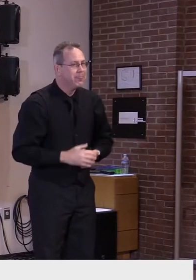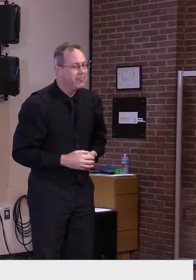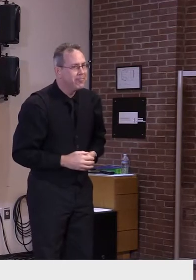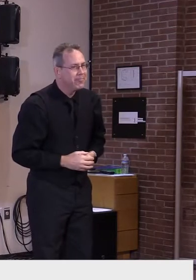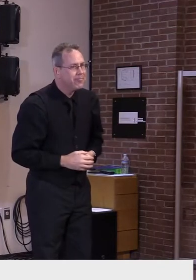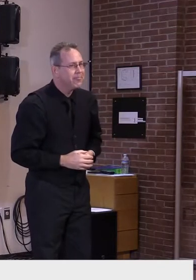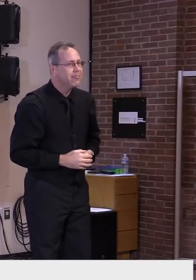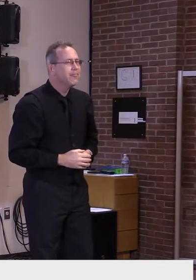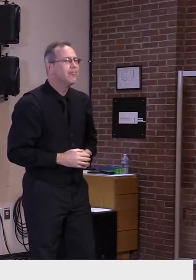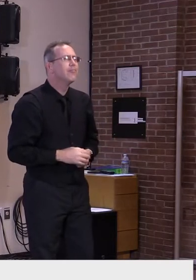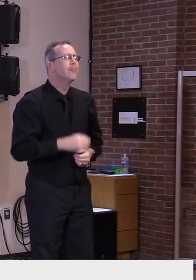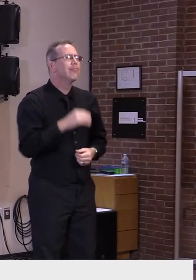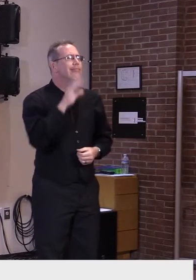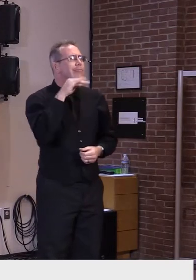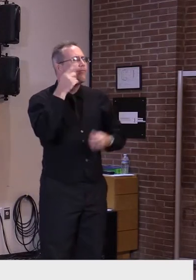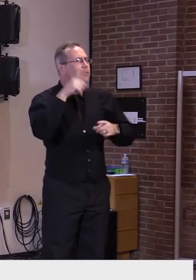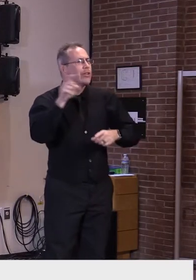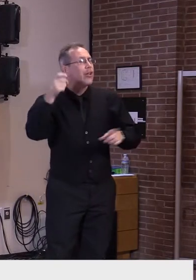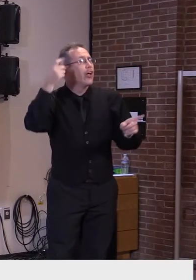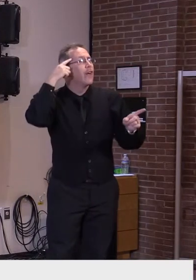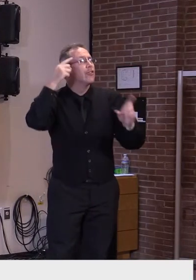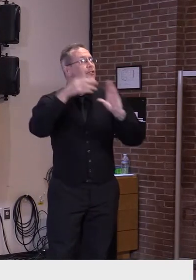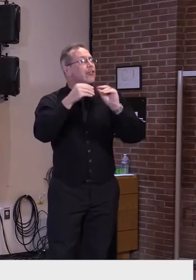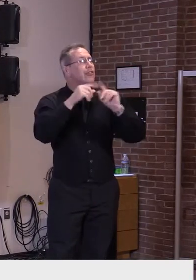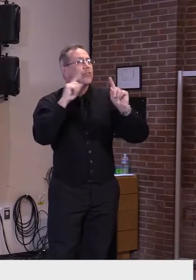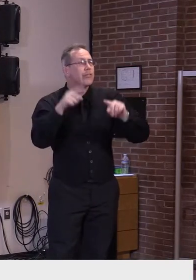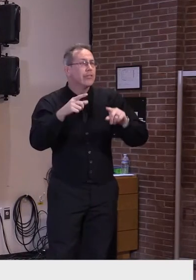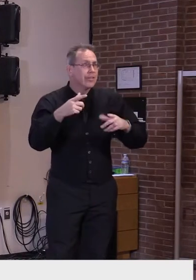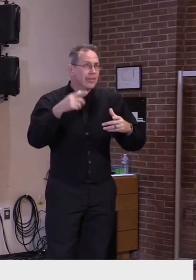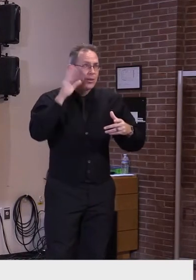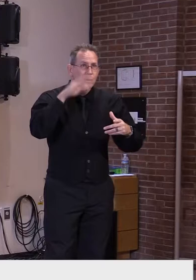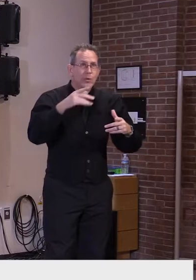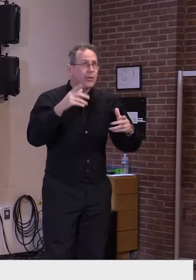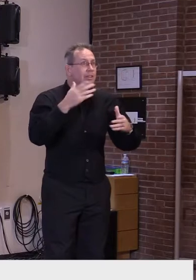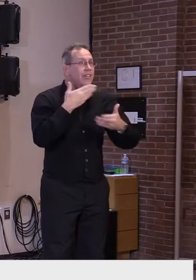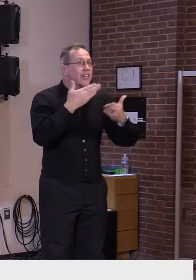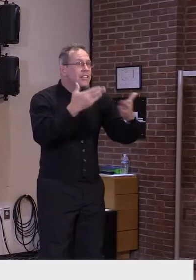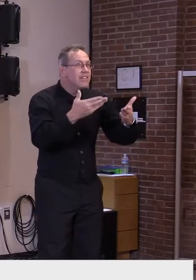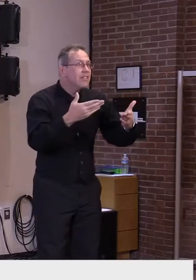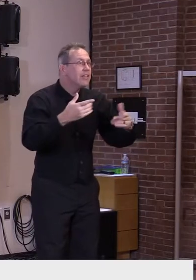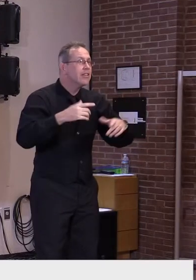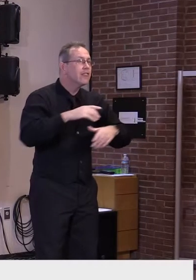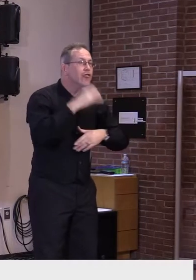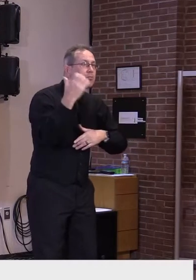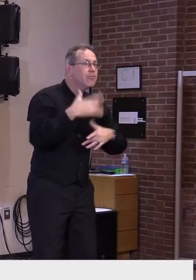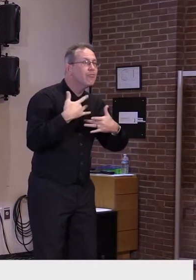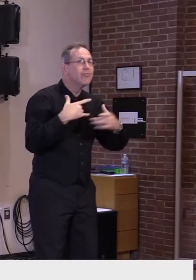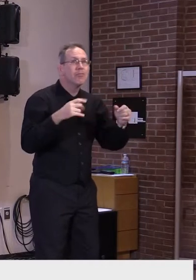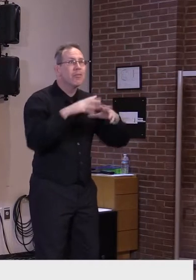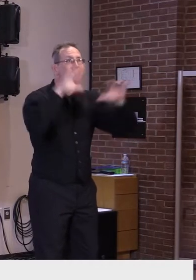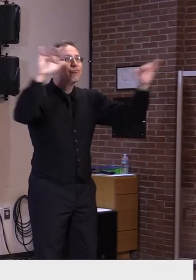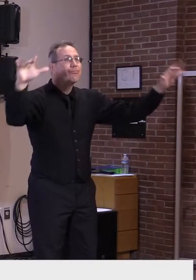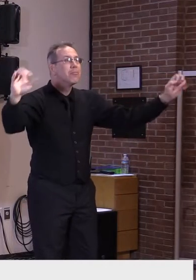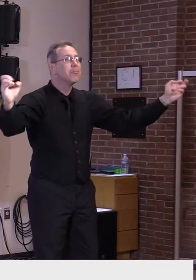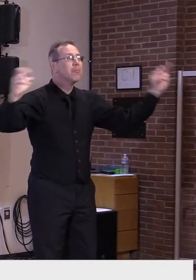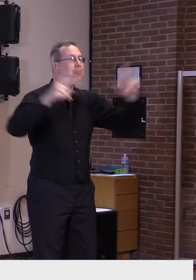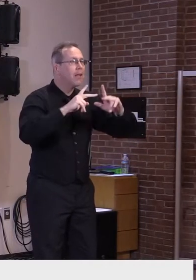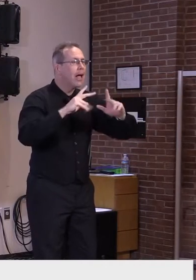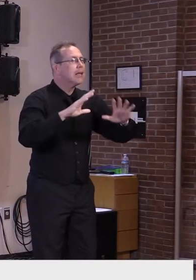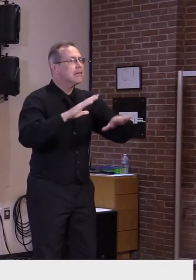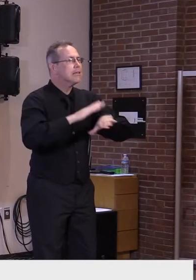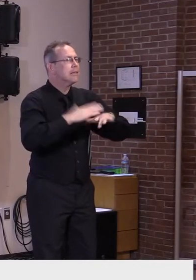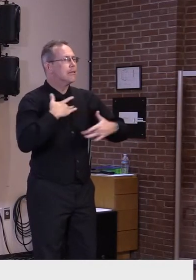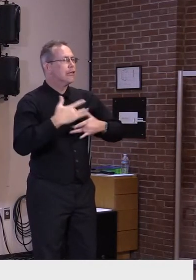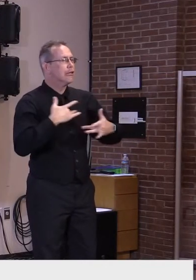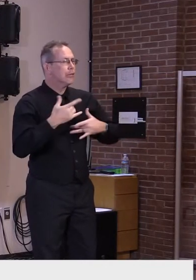group with high case counts and the holidays approaching, to go and get your booster shot if you haven't done so already. And those who are under